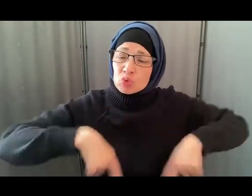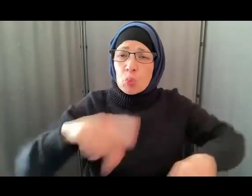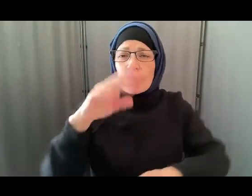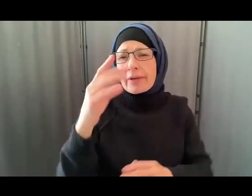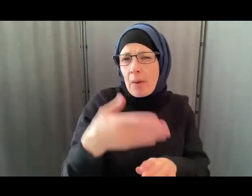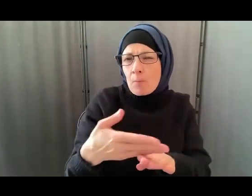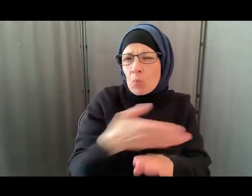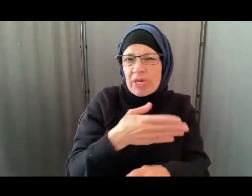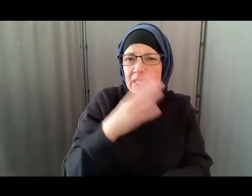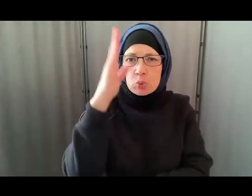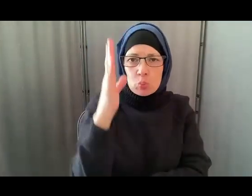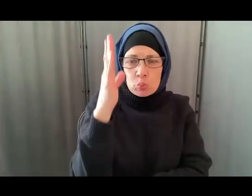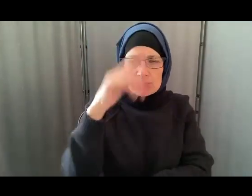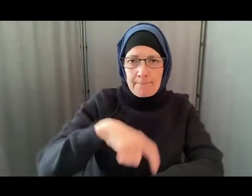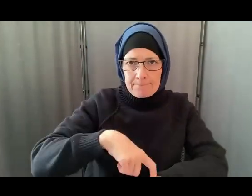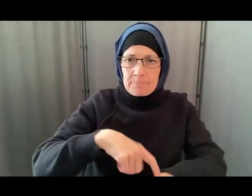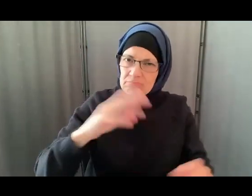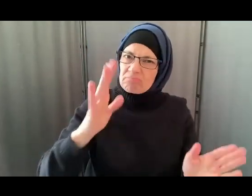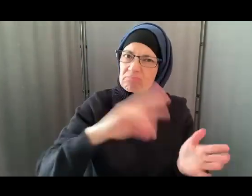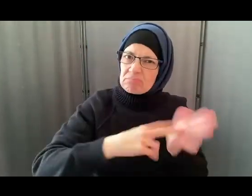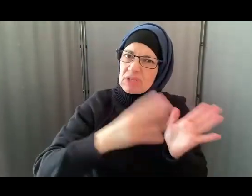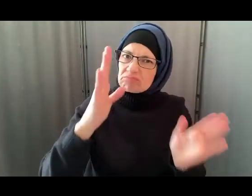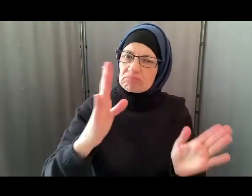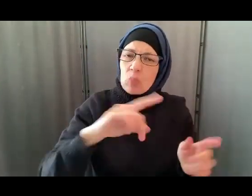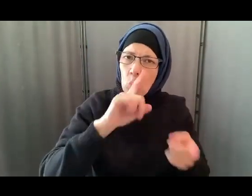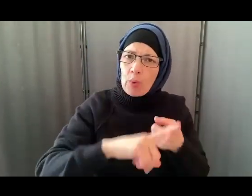pre-noon time, I'm sorry, pre-noon time.